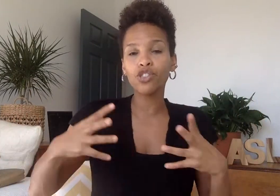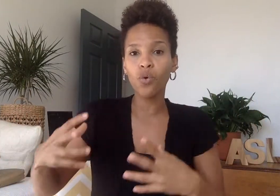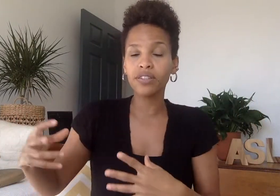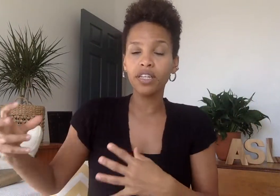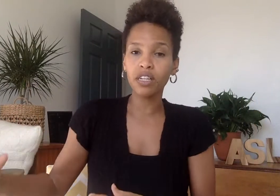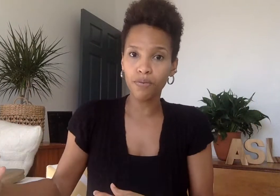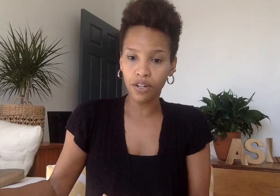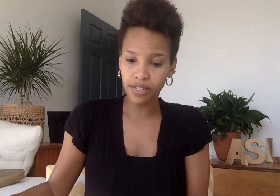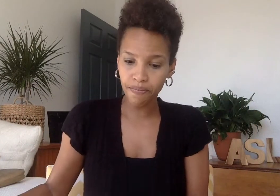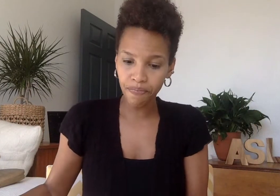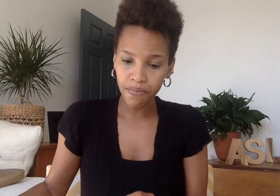one deliberate.